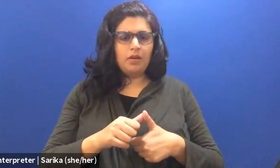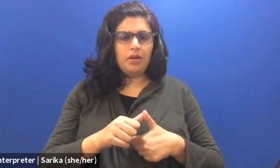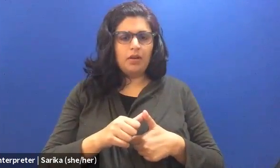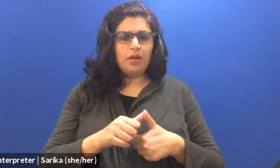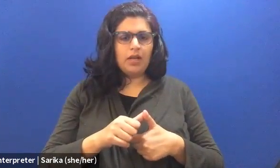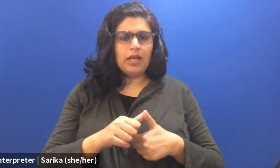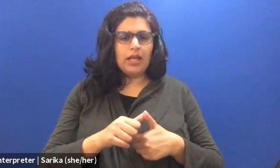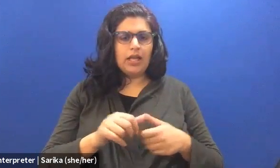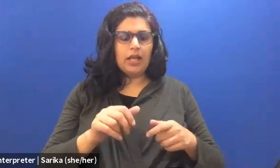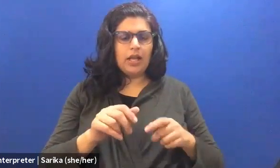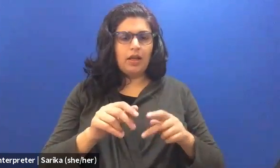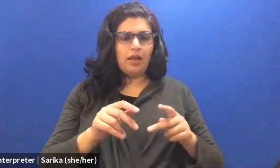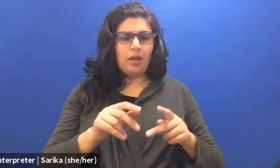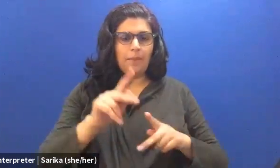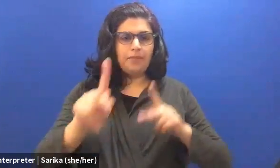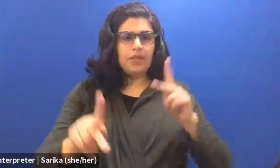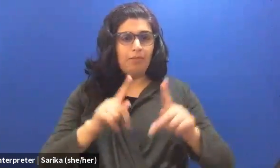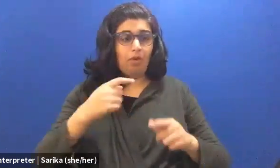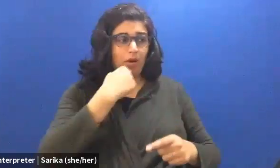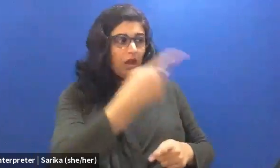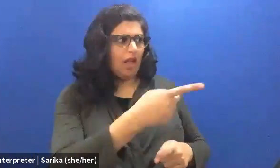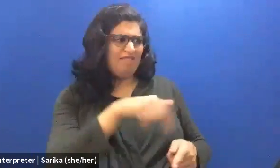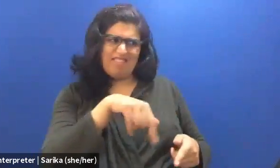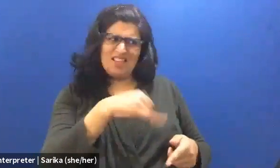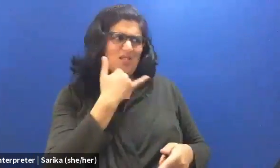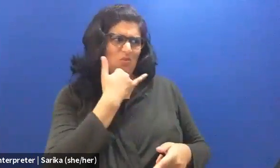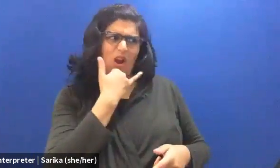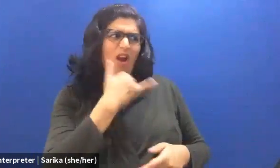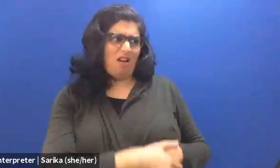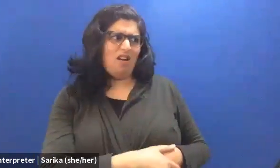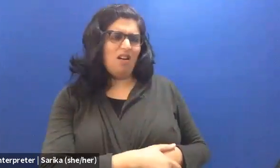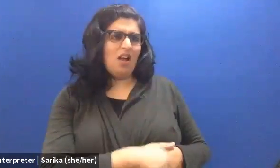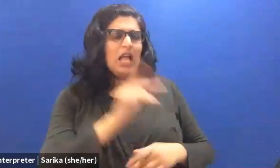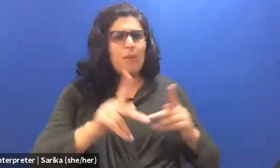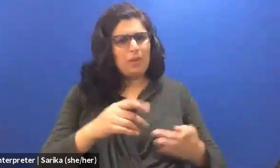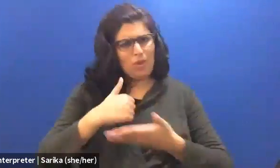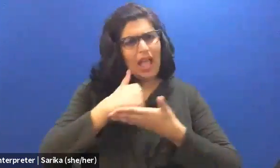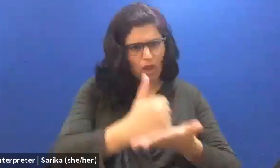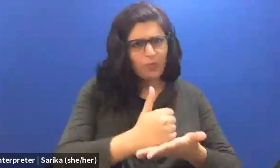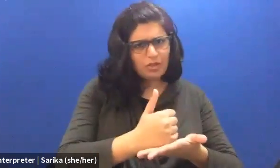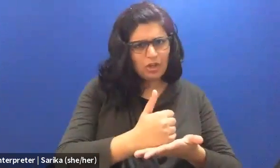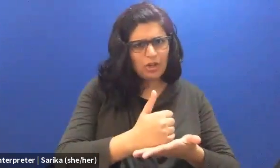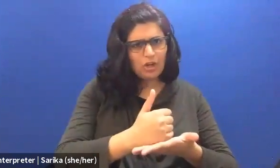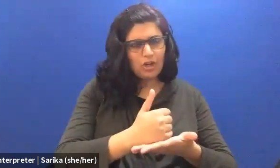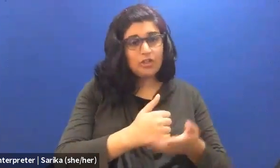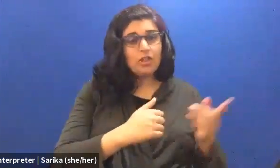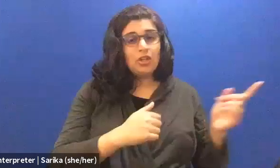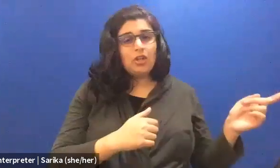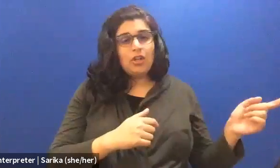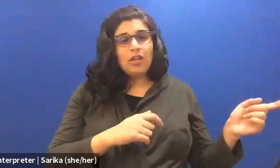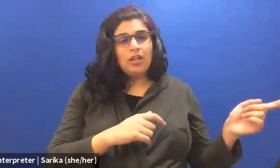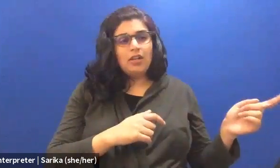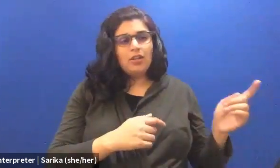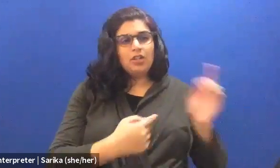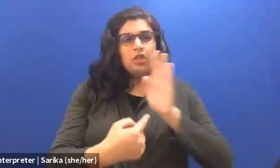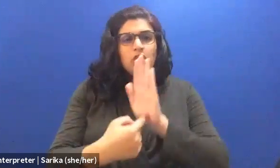places where people were telling her that this was wrong. And she talks about the people that helped her along the way, So she's giving examples